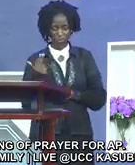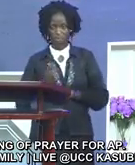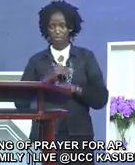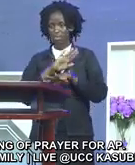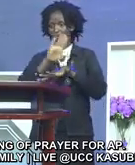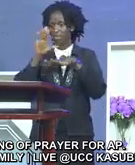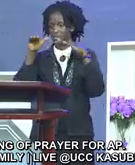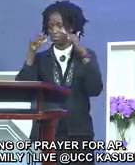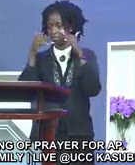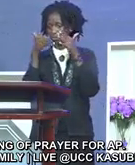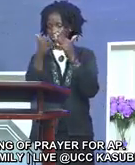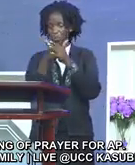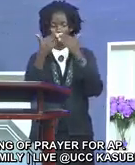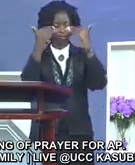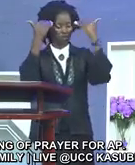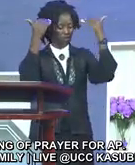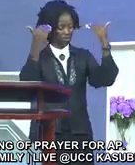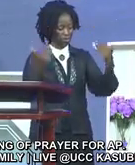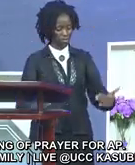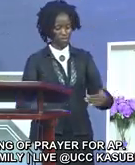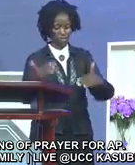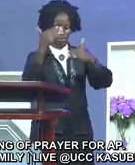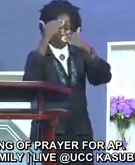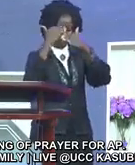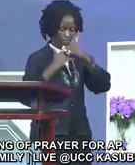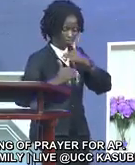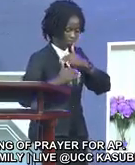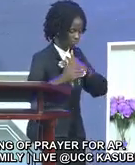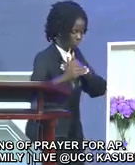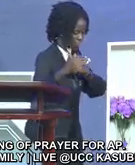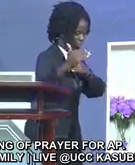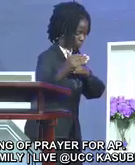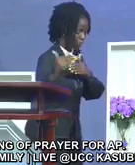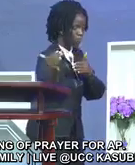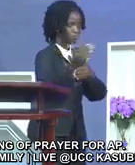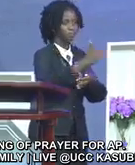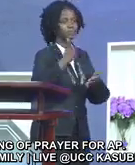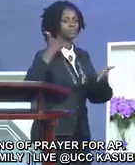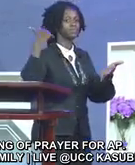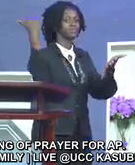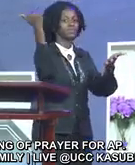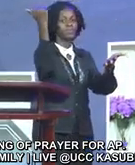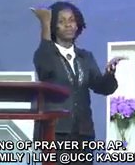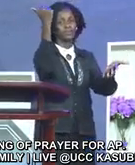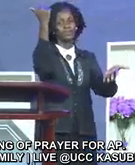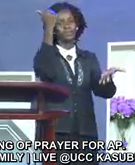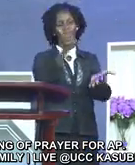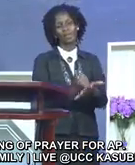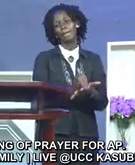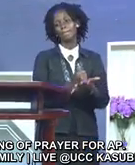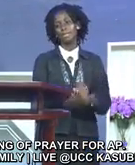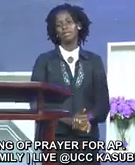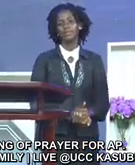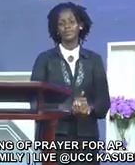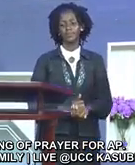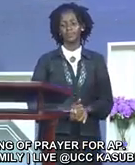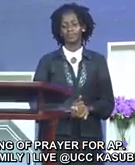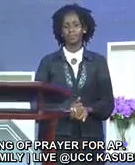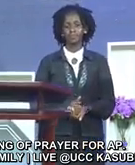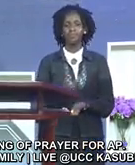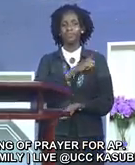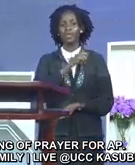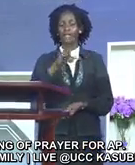mutukuvu bere naffe ffenna n'eri ab'oluganda bonna emirembe egitaggwaawo